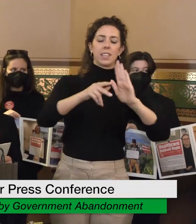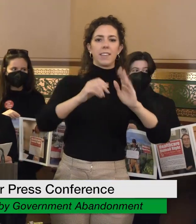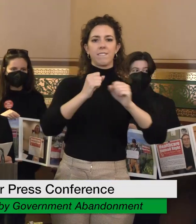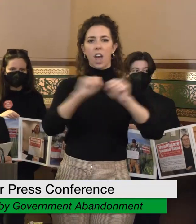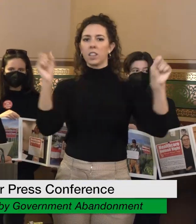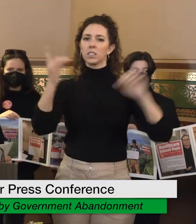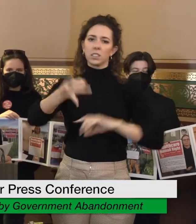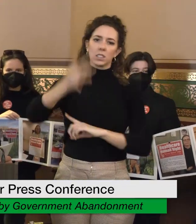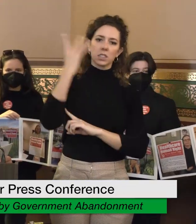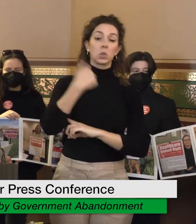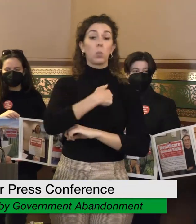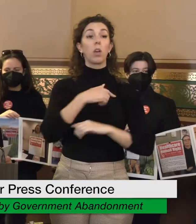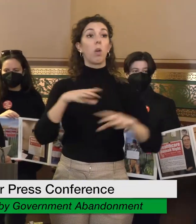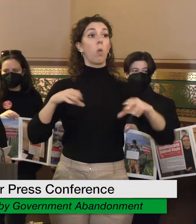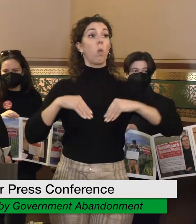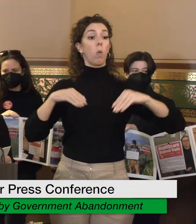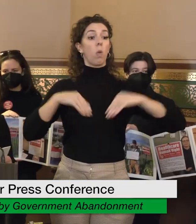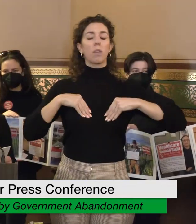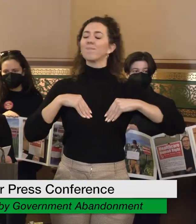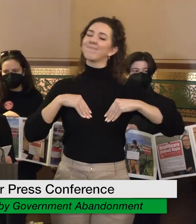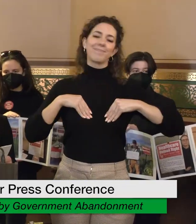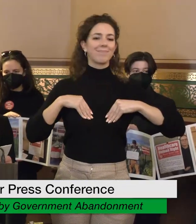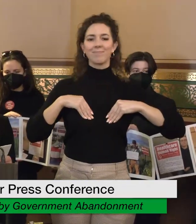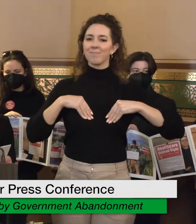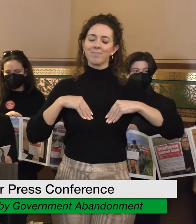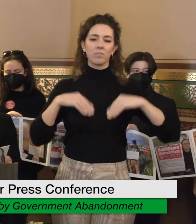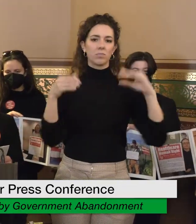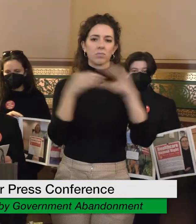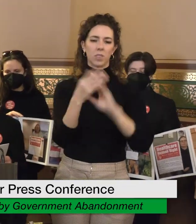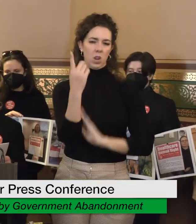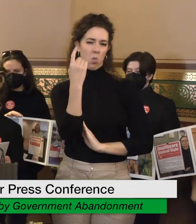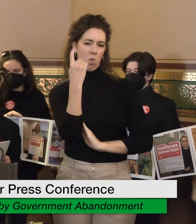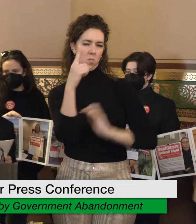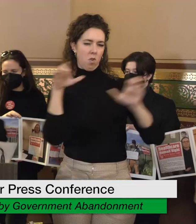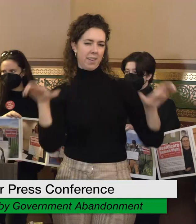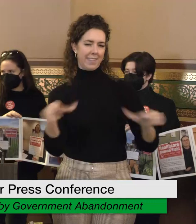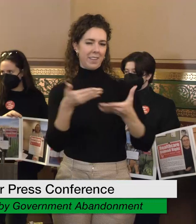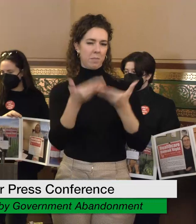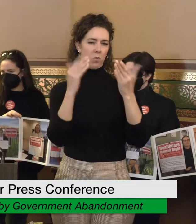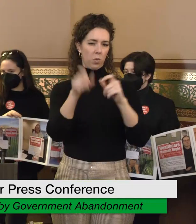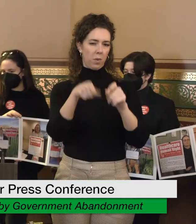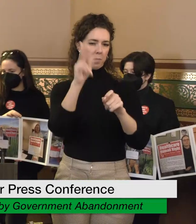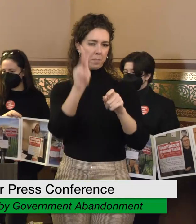silent anymore. We have one more activity before closing.